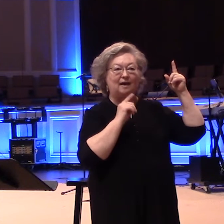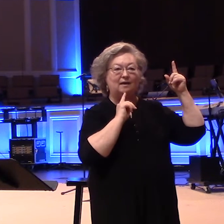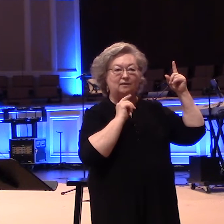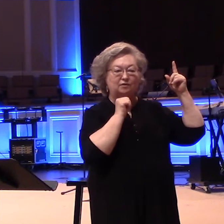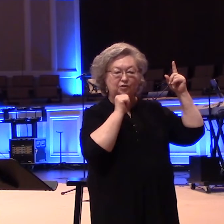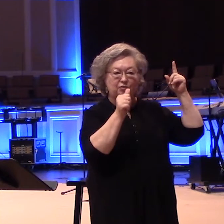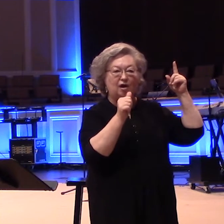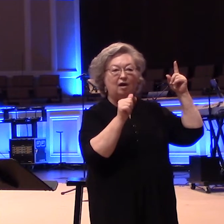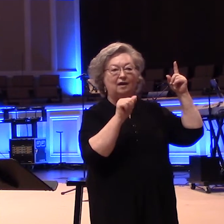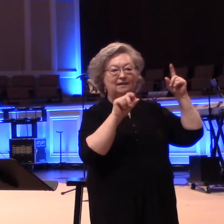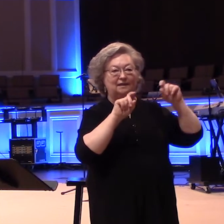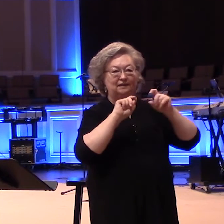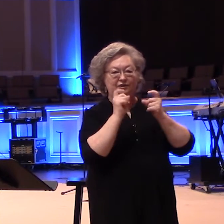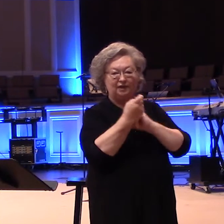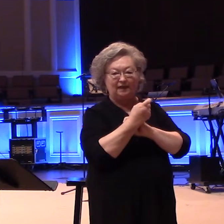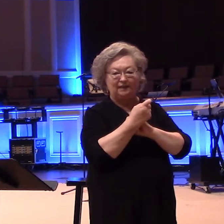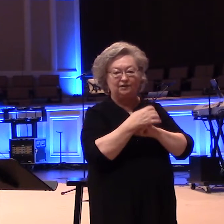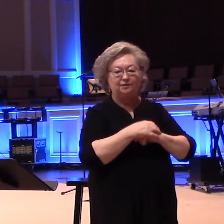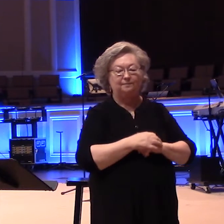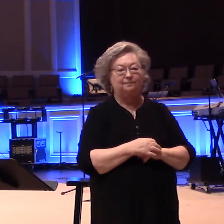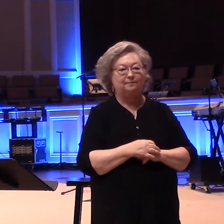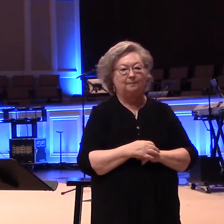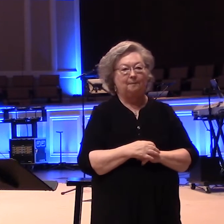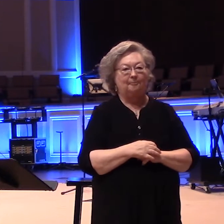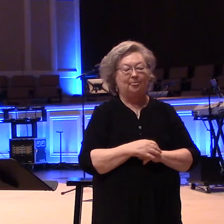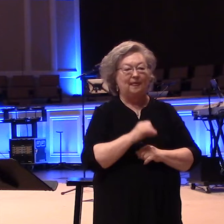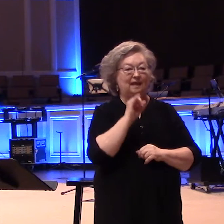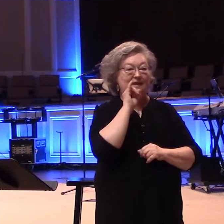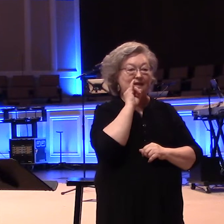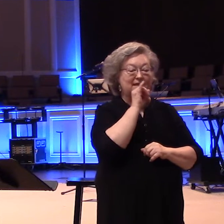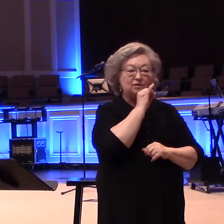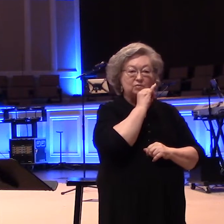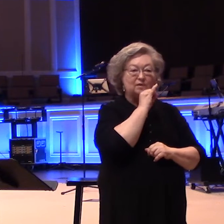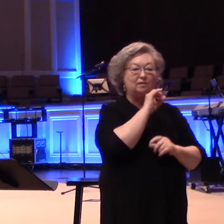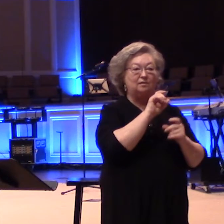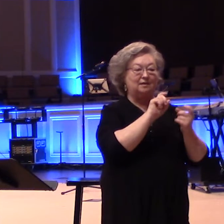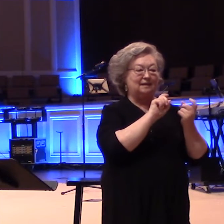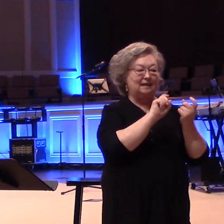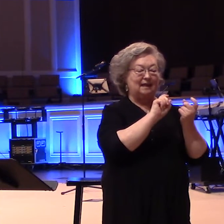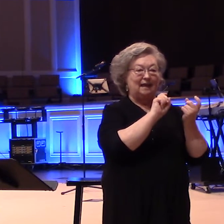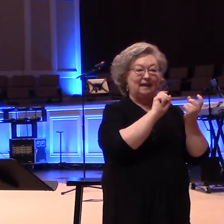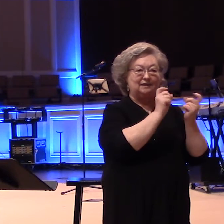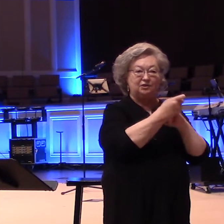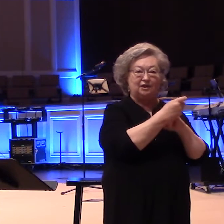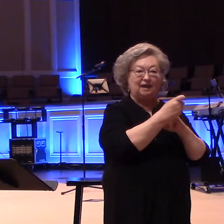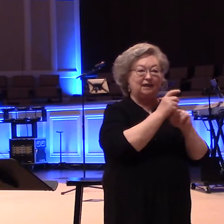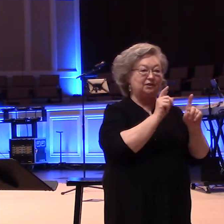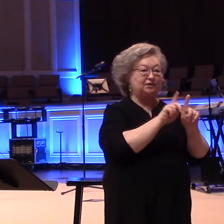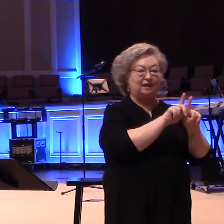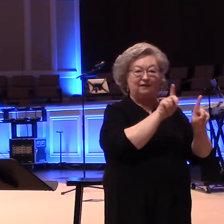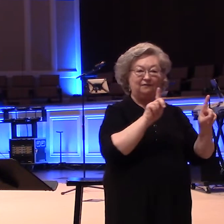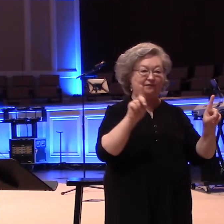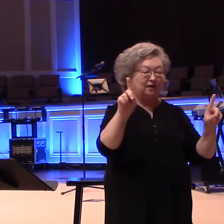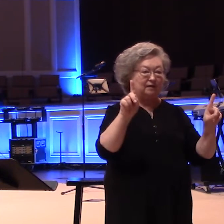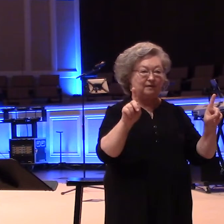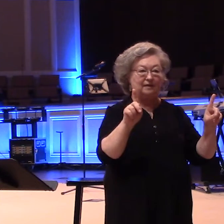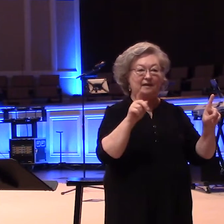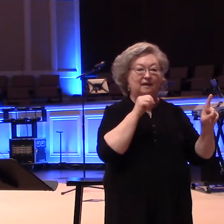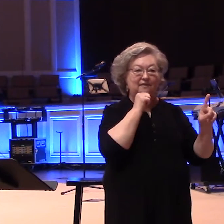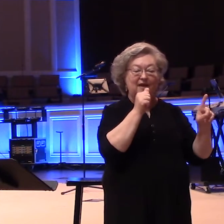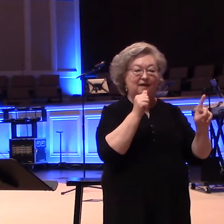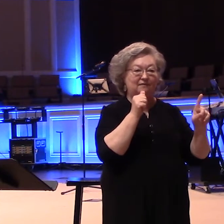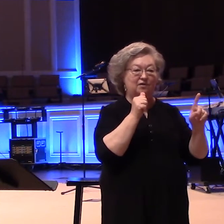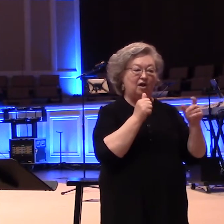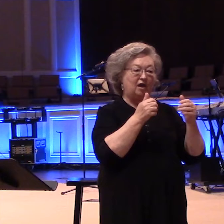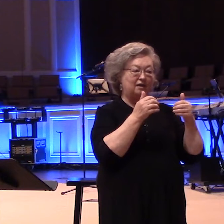"From the days of your father, you've turned aside from my statutes." This is the map. These are the directions, and you haven't followed my directions, and that's why you're